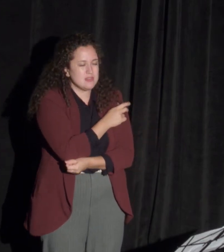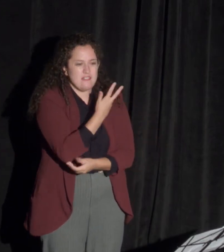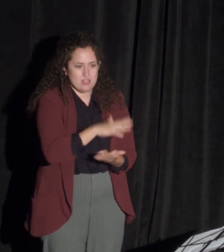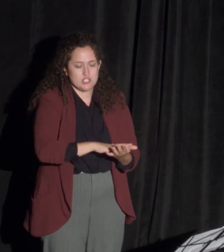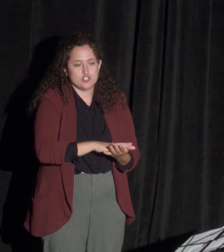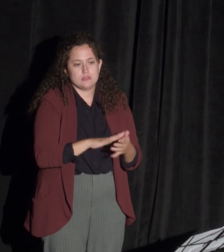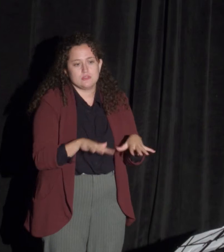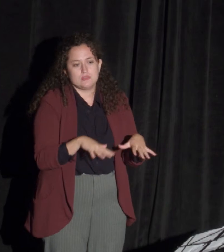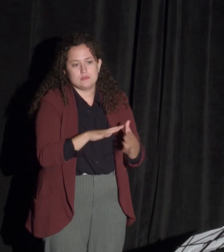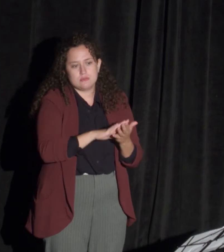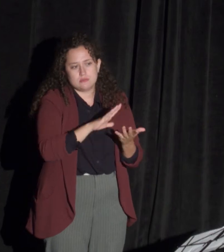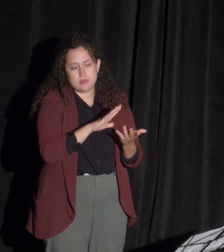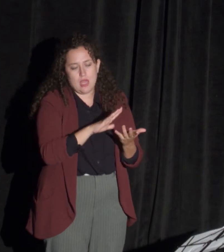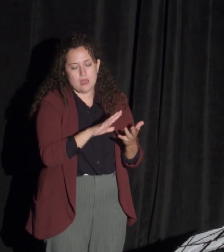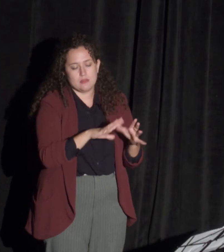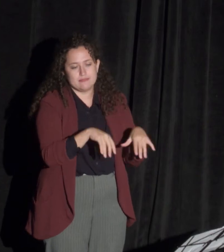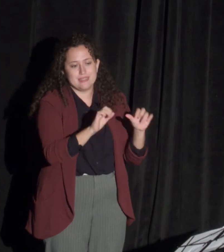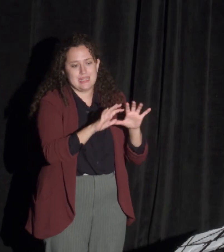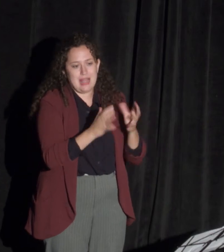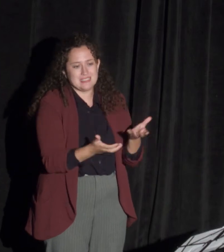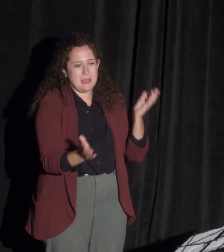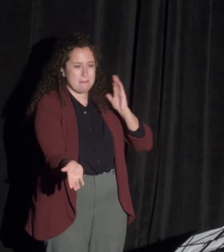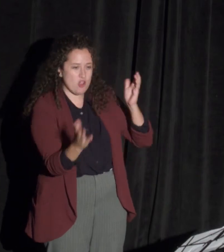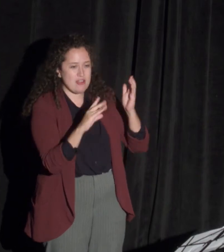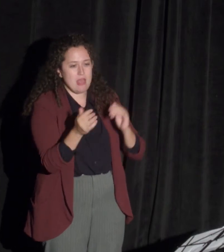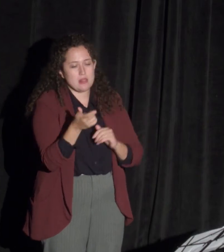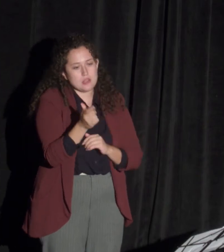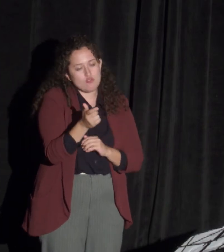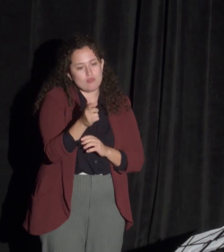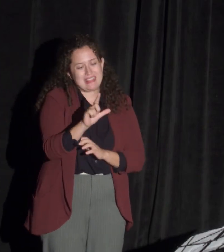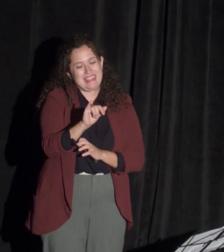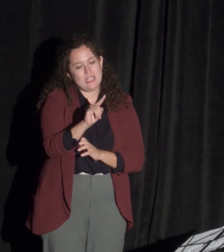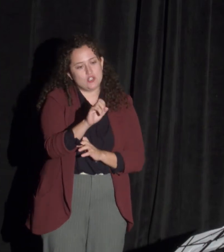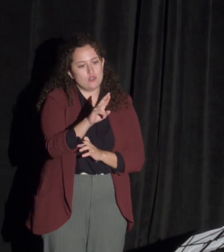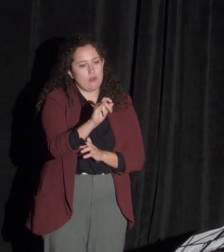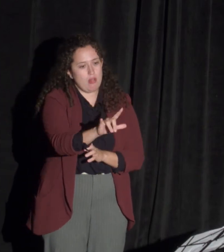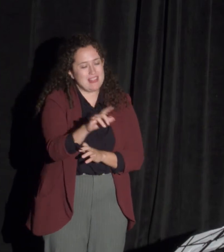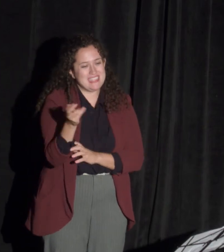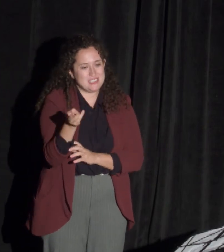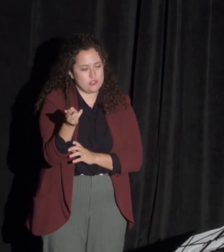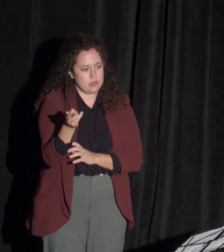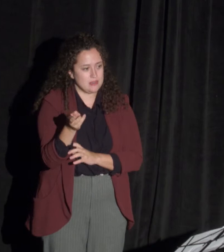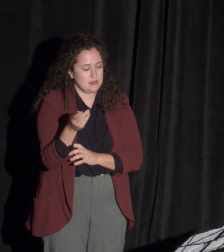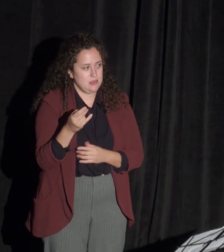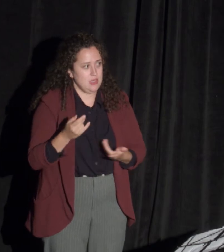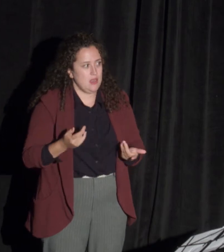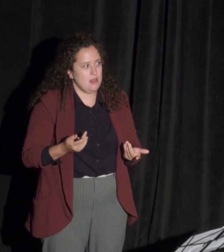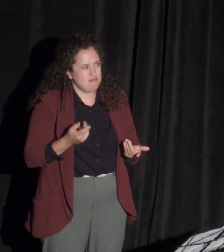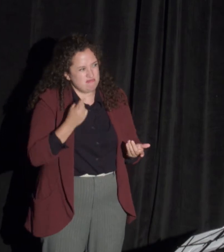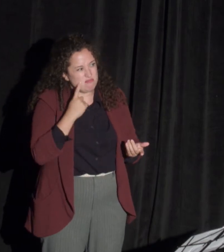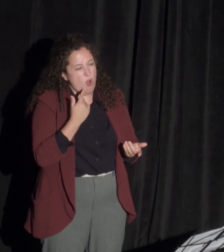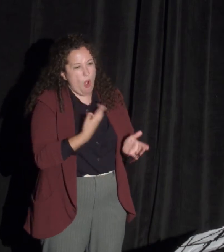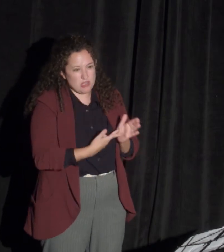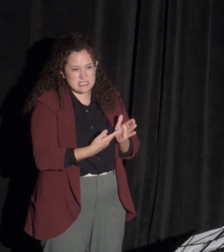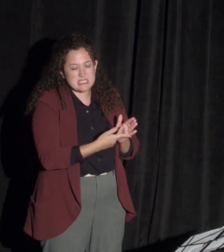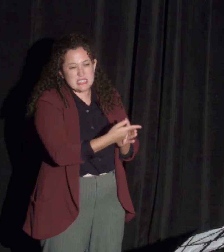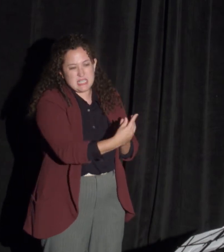global history, and that course, if I'm thinking about it from 30,000 feet up, it probably did more to shift what sort of stories I